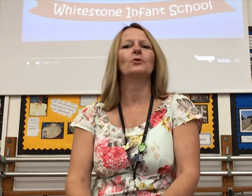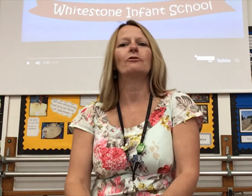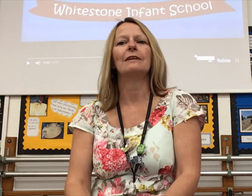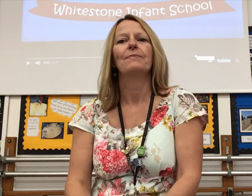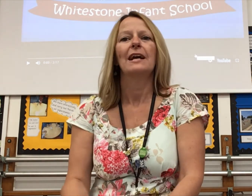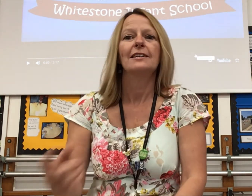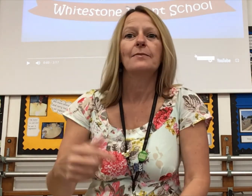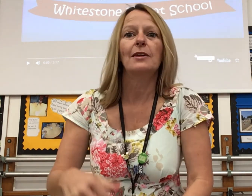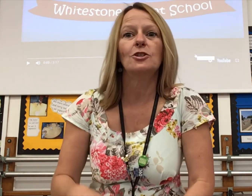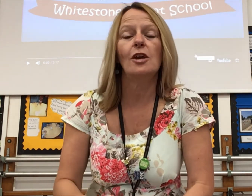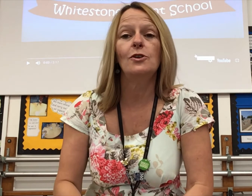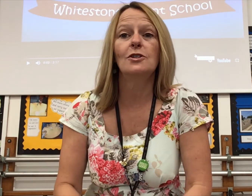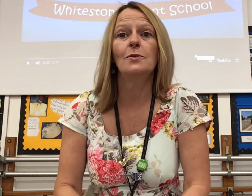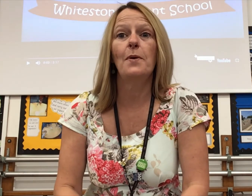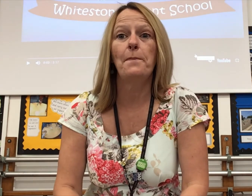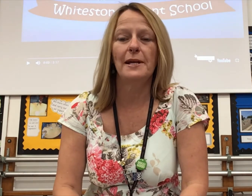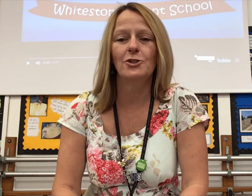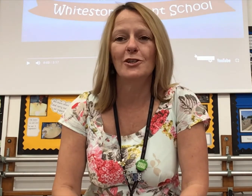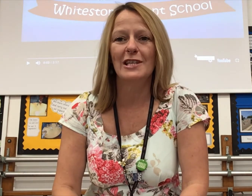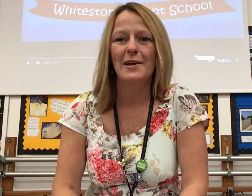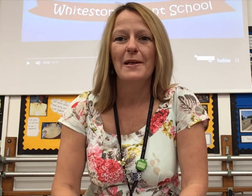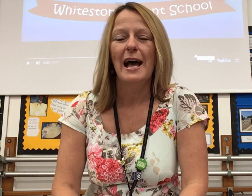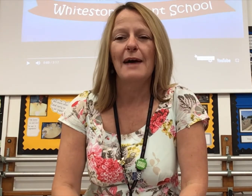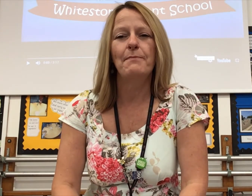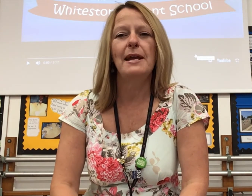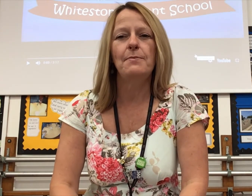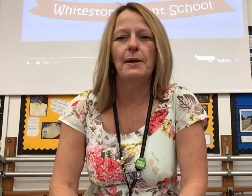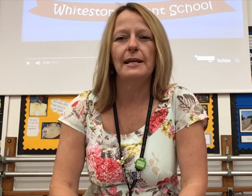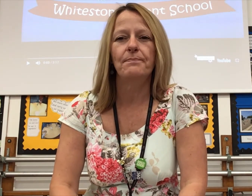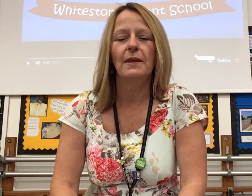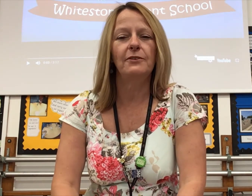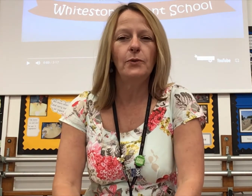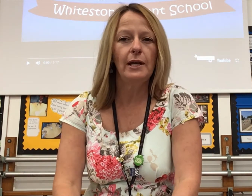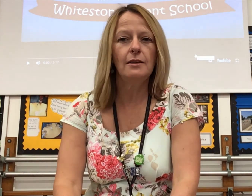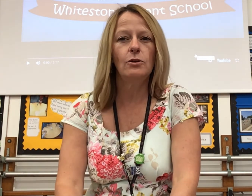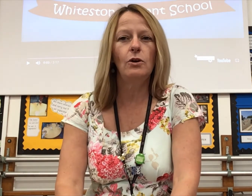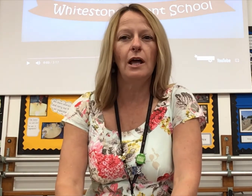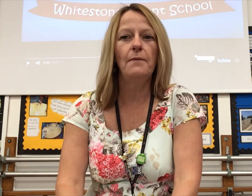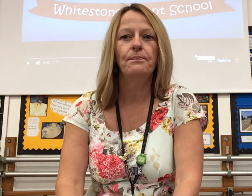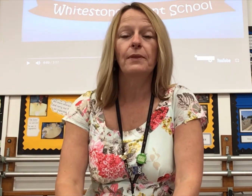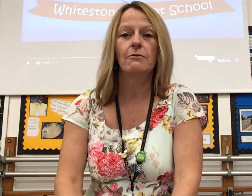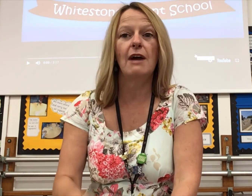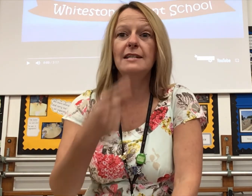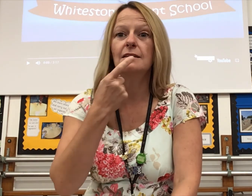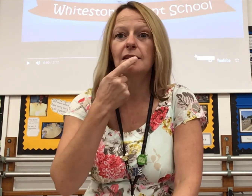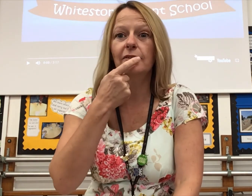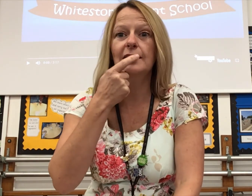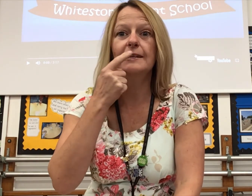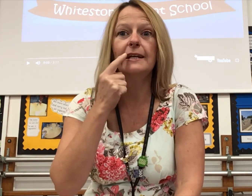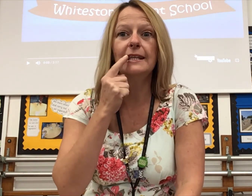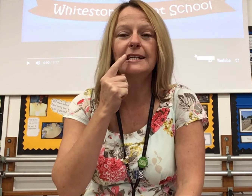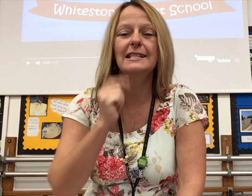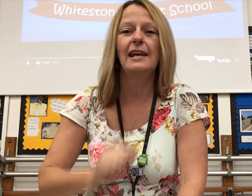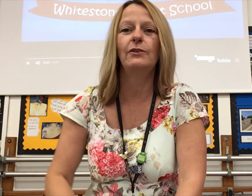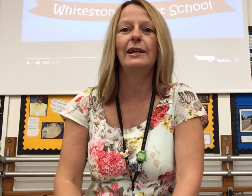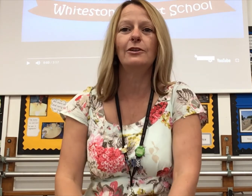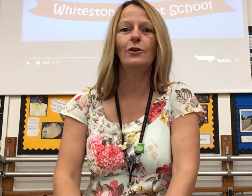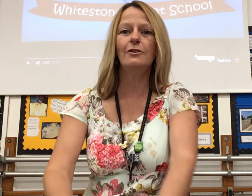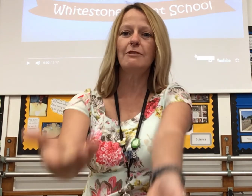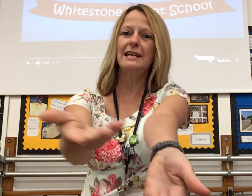story. So I'm going to show you some pictures, and maybe if you hear the colour red, don't forget to go like this. If you hear the colour green,